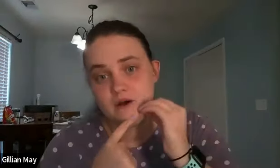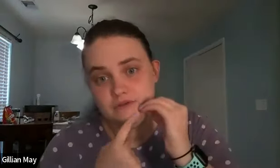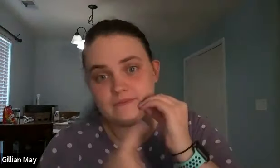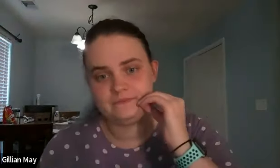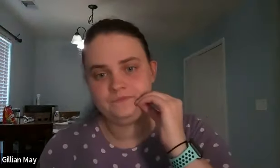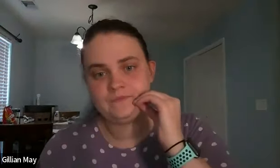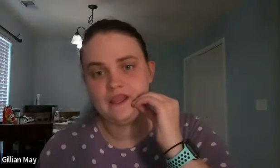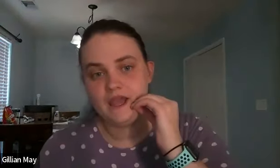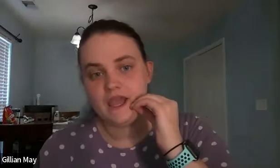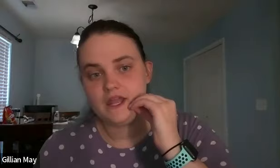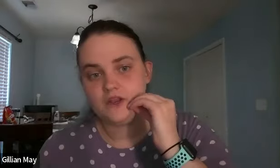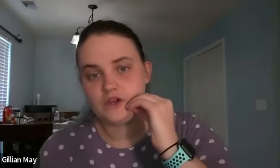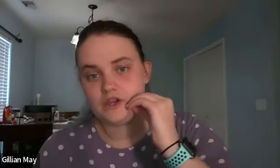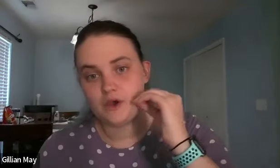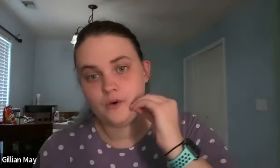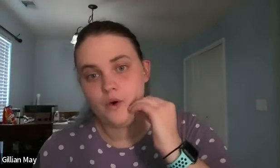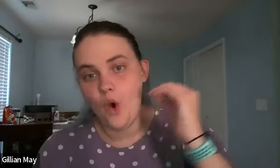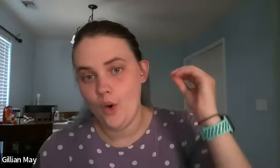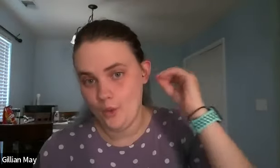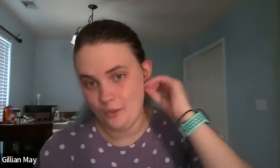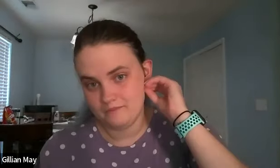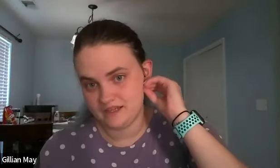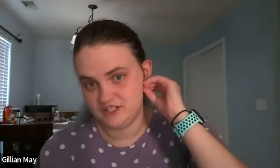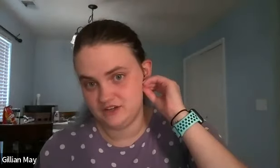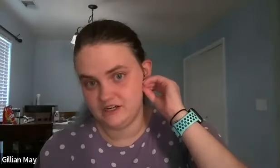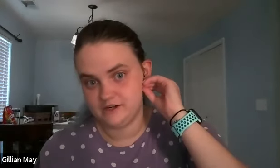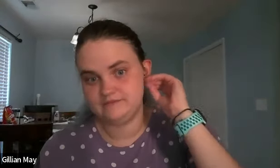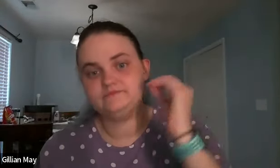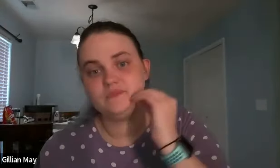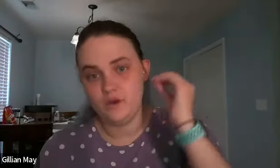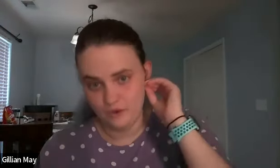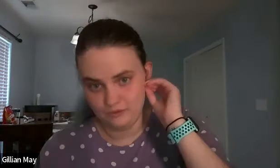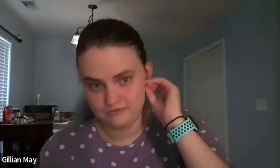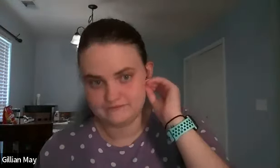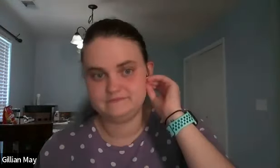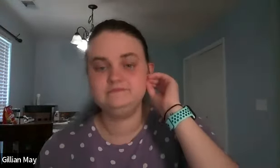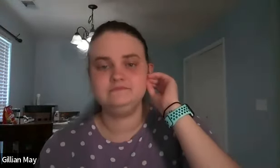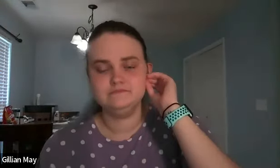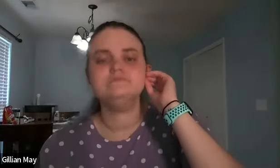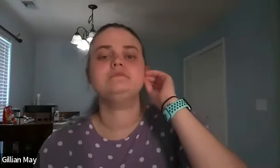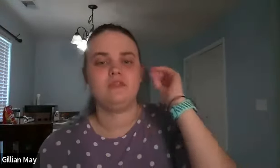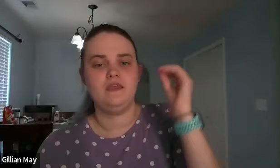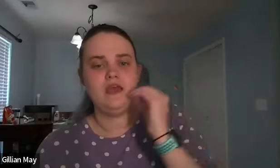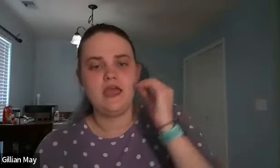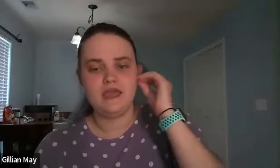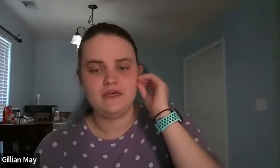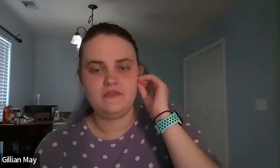mouth. Mm-hmm. And you're going to go home, back to your ear, home. Mm-hmm. And